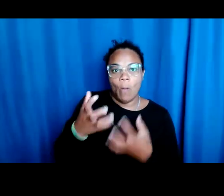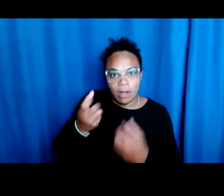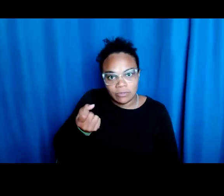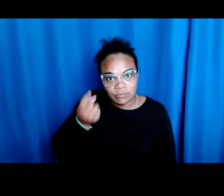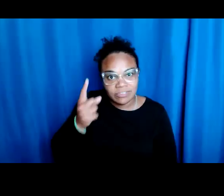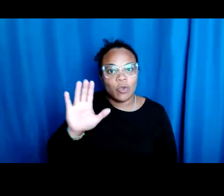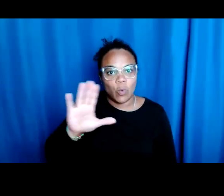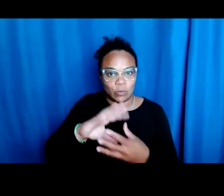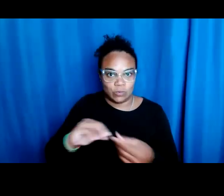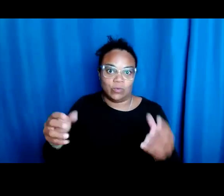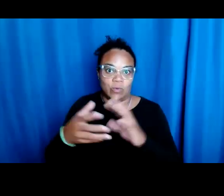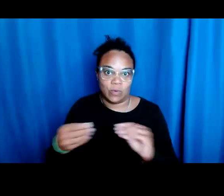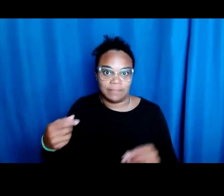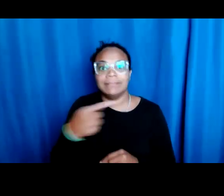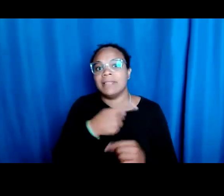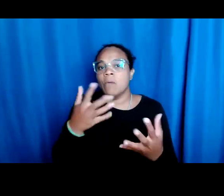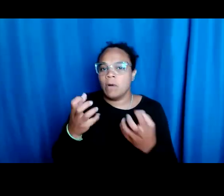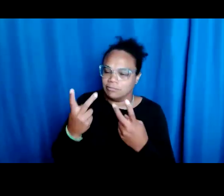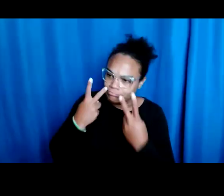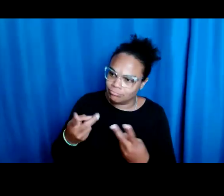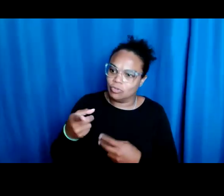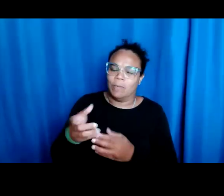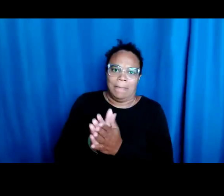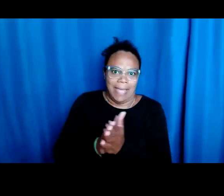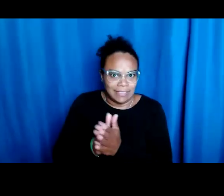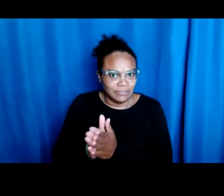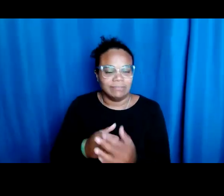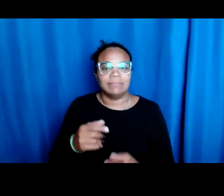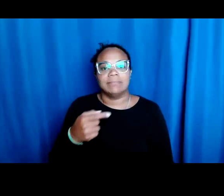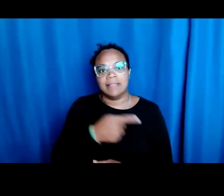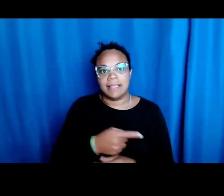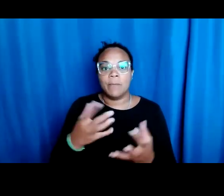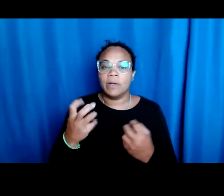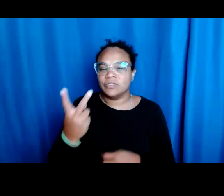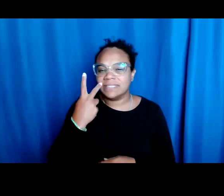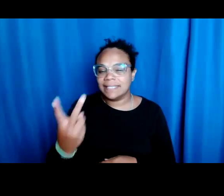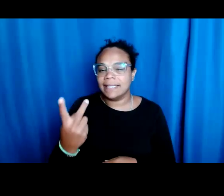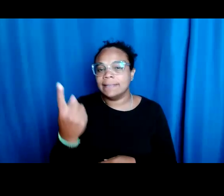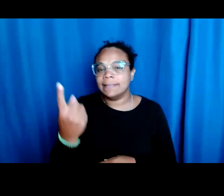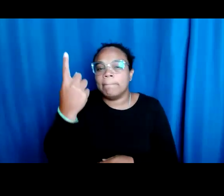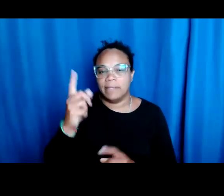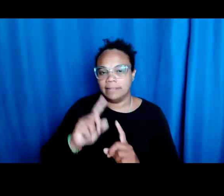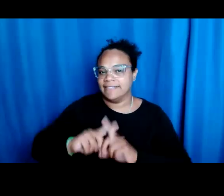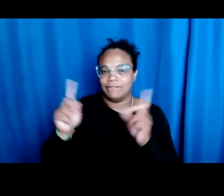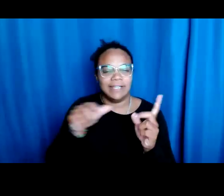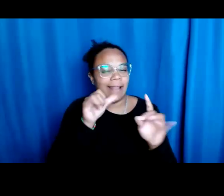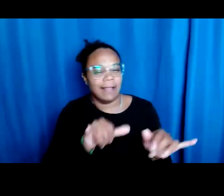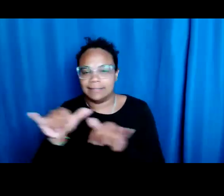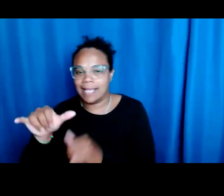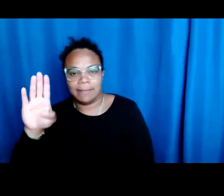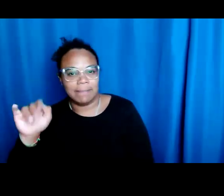They want to understand your passion. They're looking for something a little different from the bank. They may require some of the